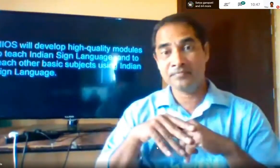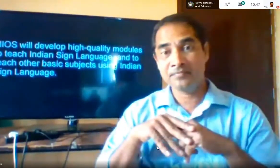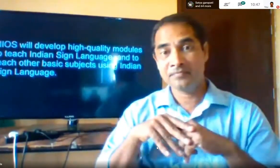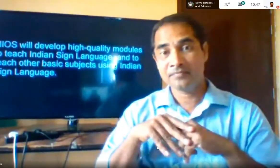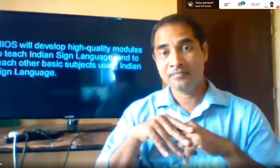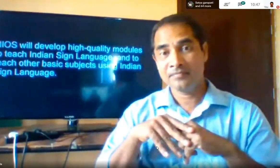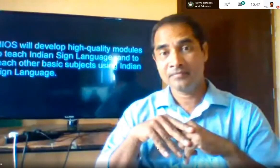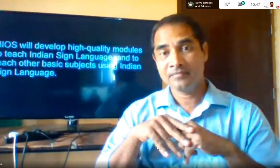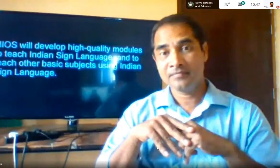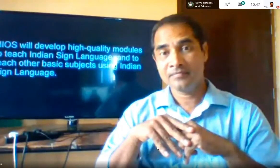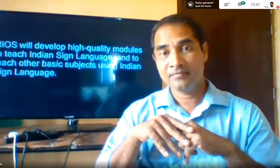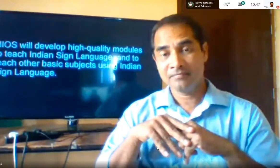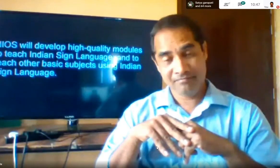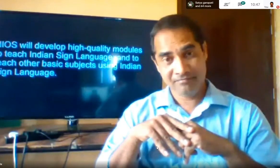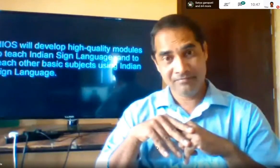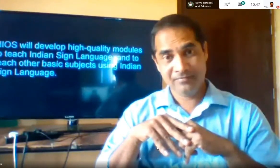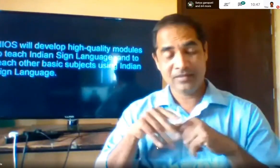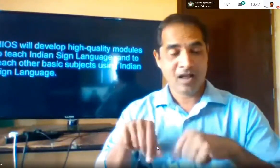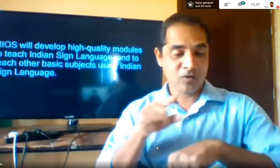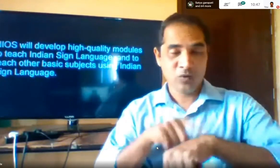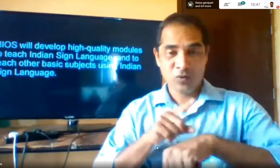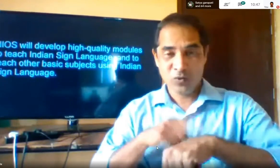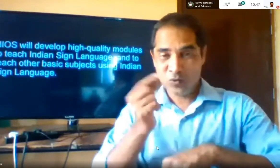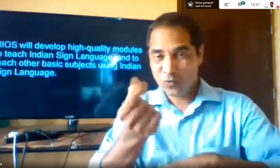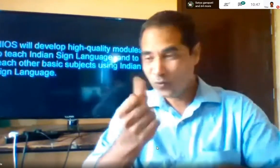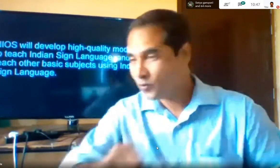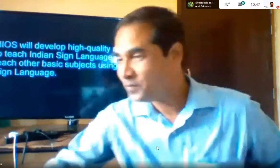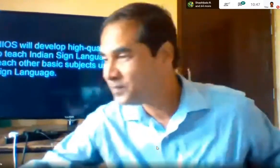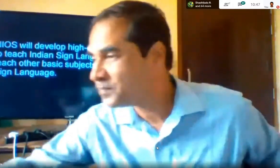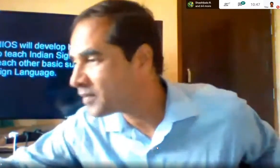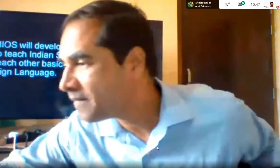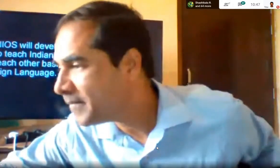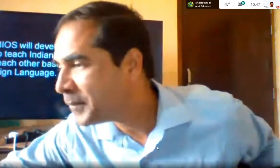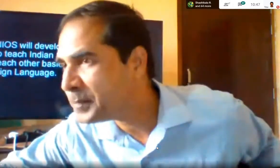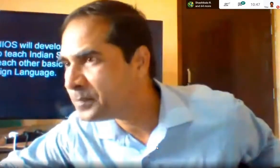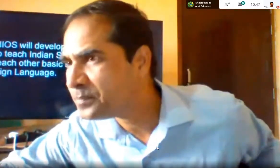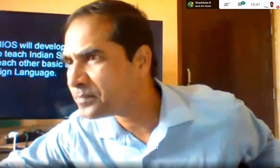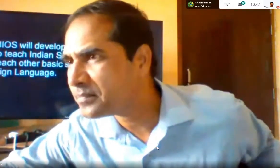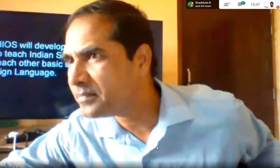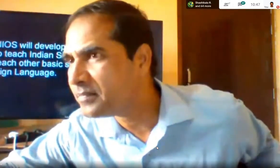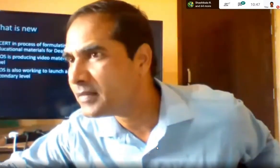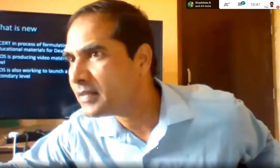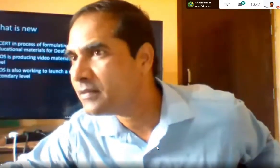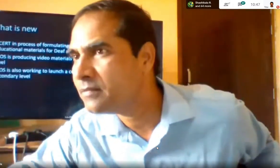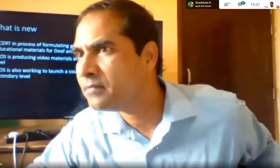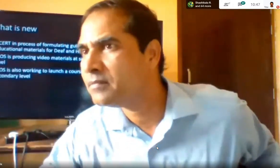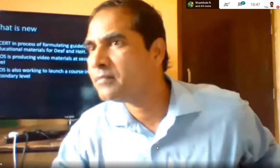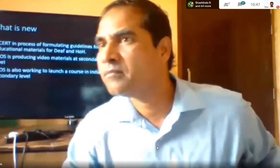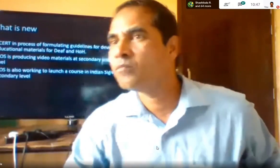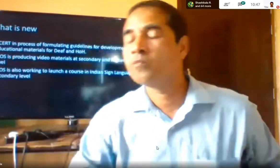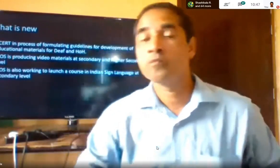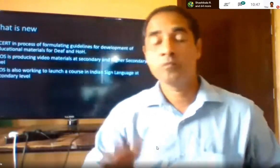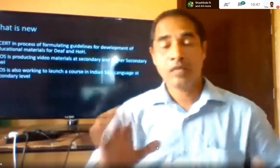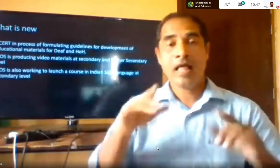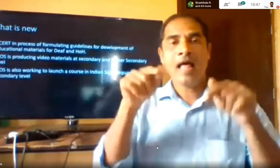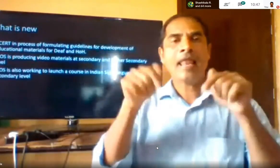available. So it will be very easy for the deaf people for learning all the subjects. So time, let's move fast.